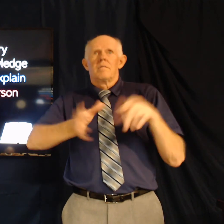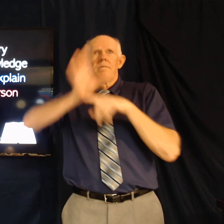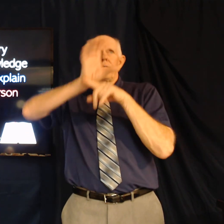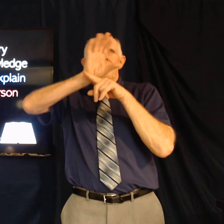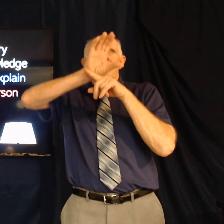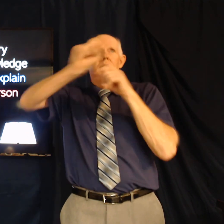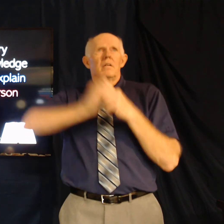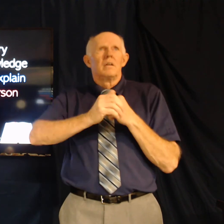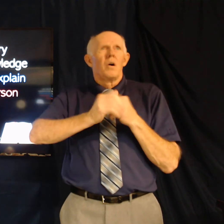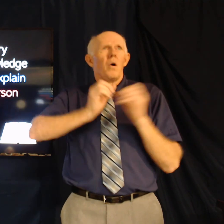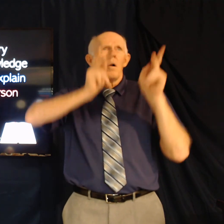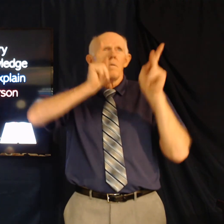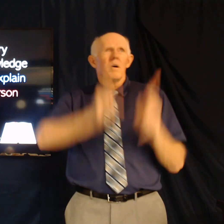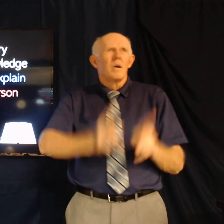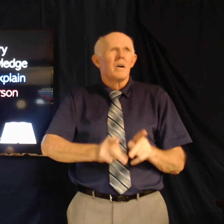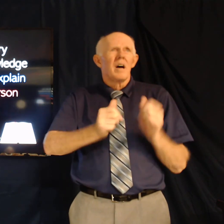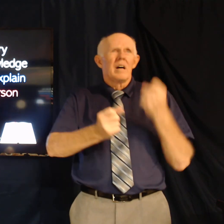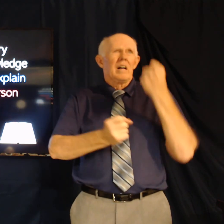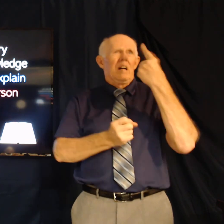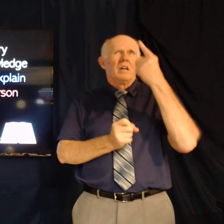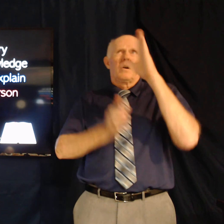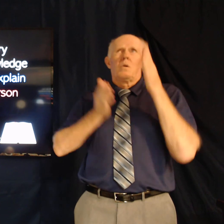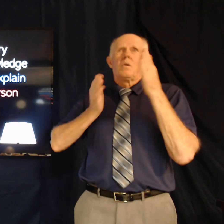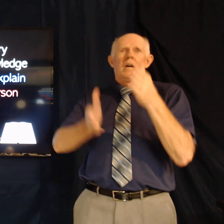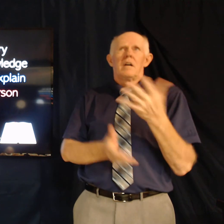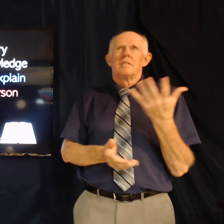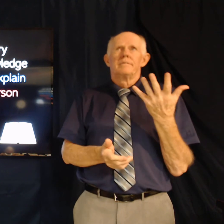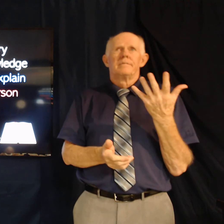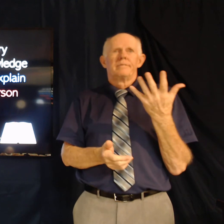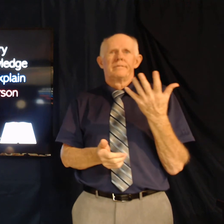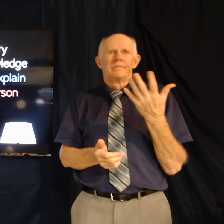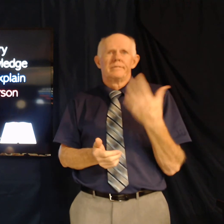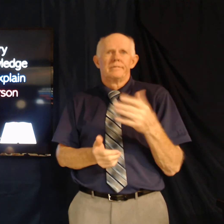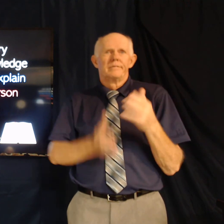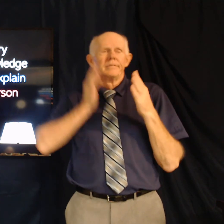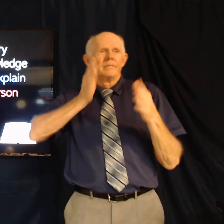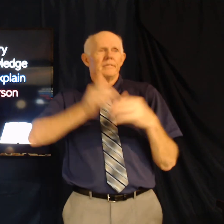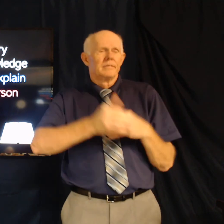or explain God's ways. No person can understand